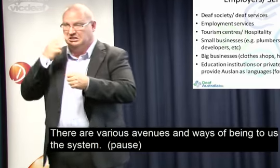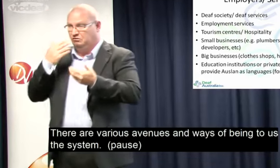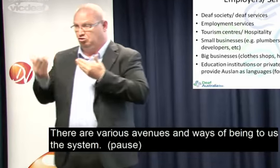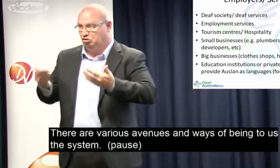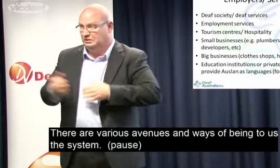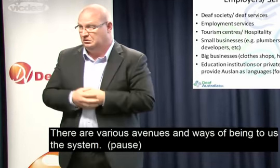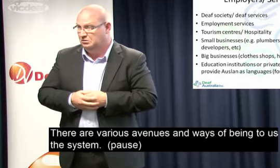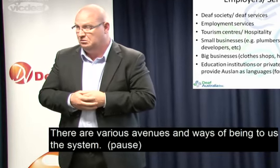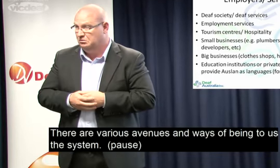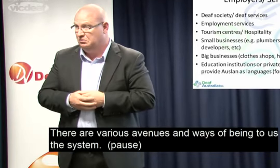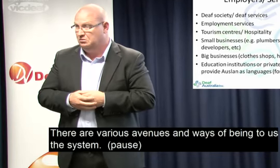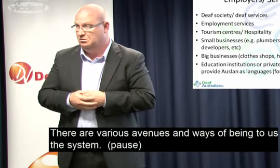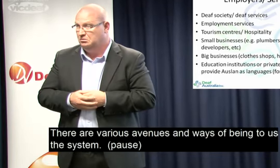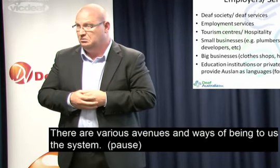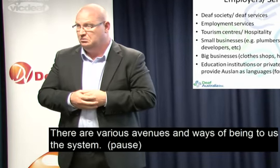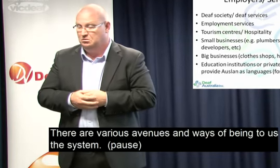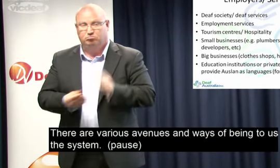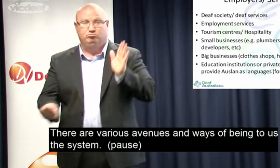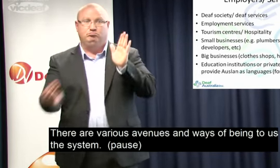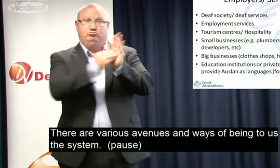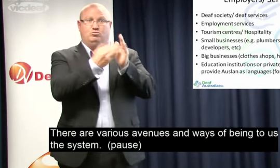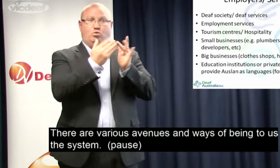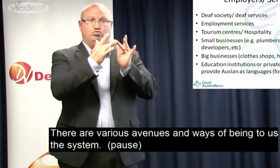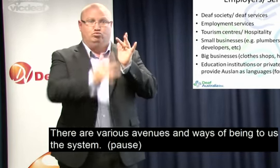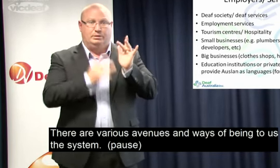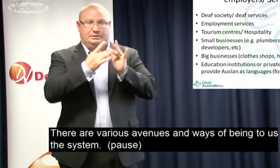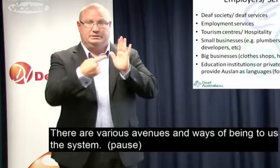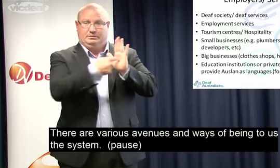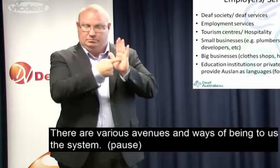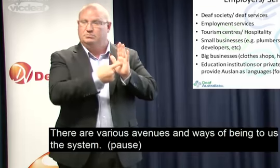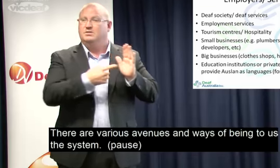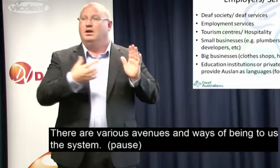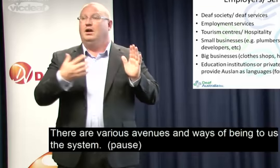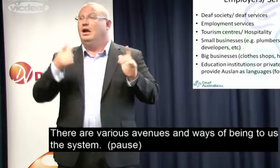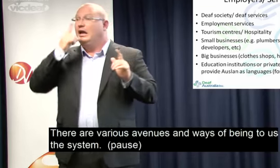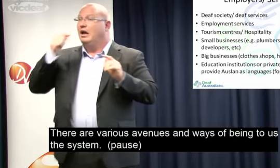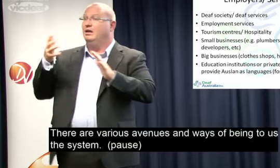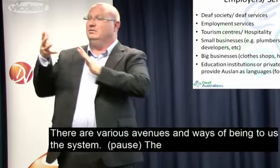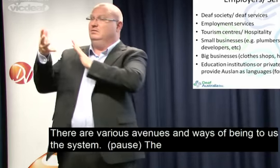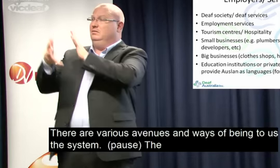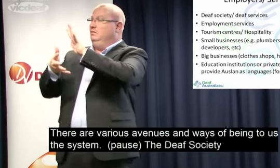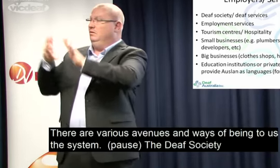Who would receive this? What services? The Deaf Society, Deaf Services. So we could have that up on the website.